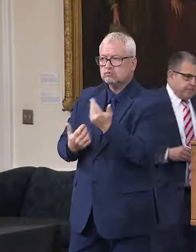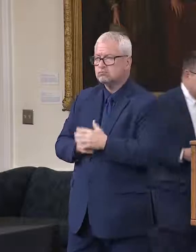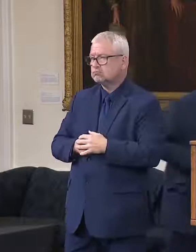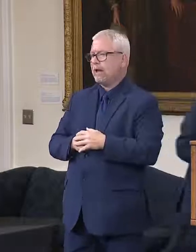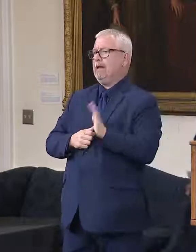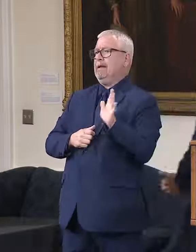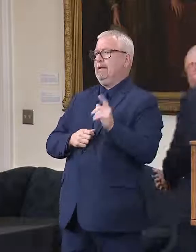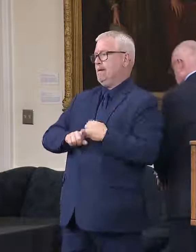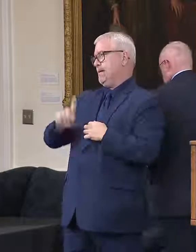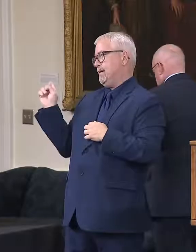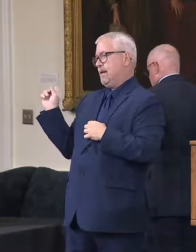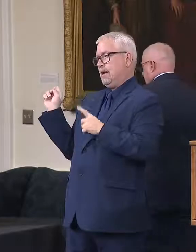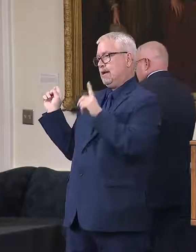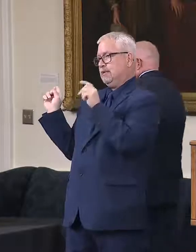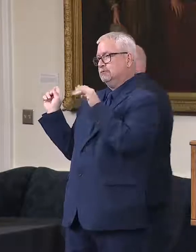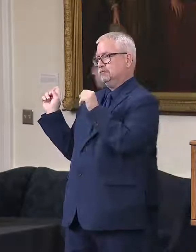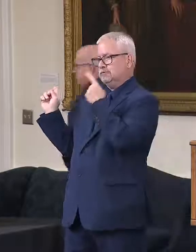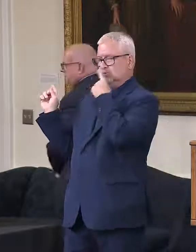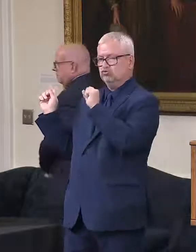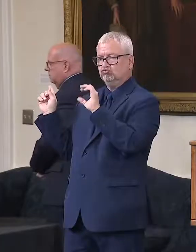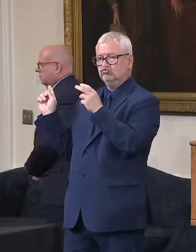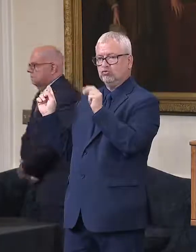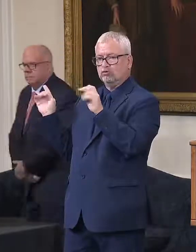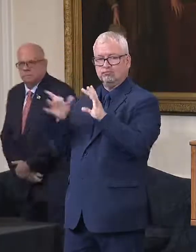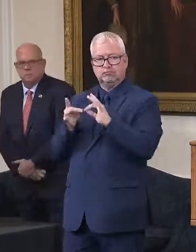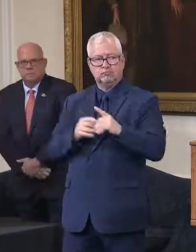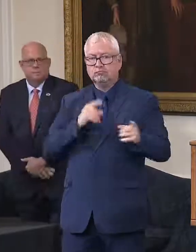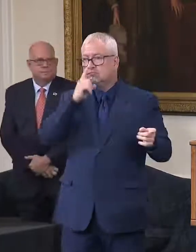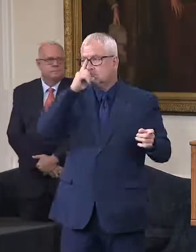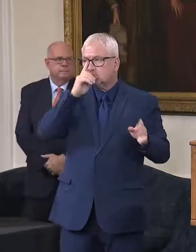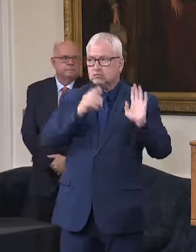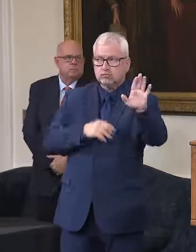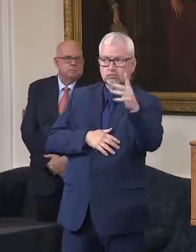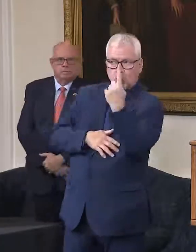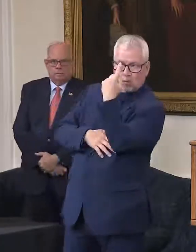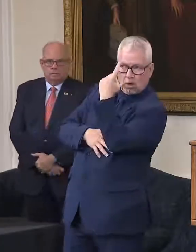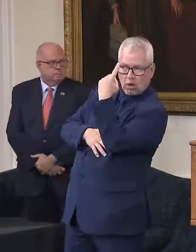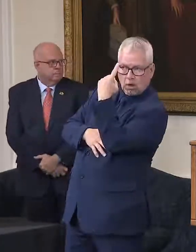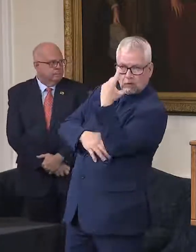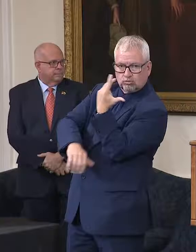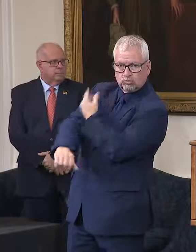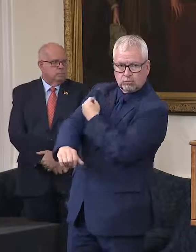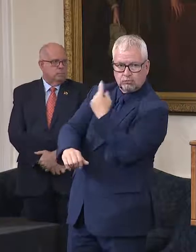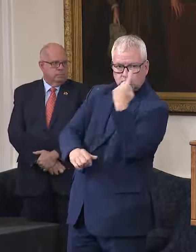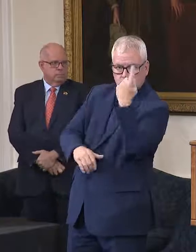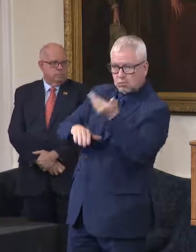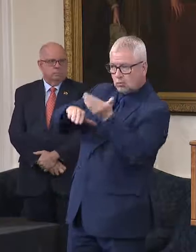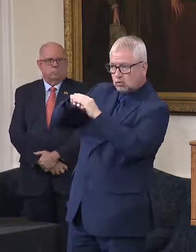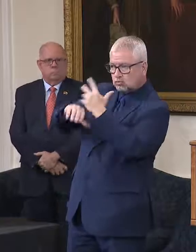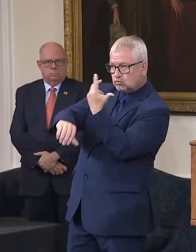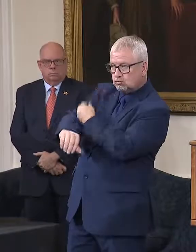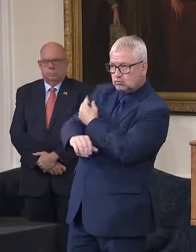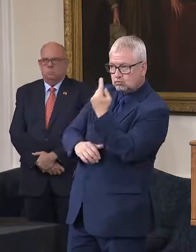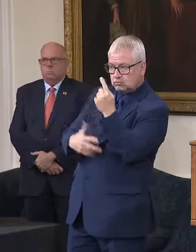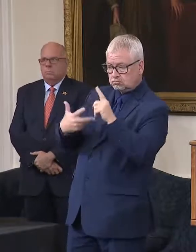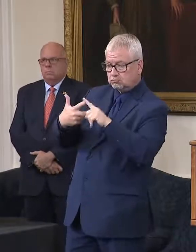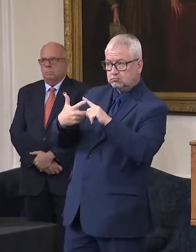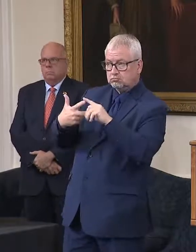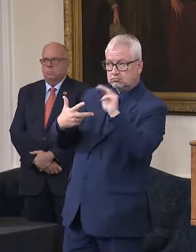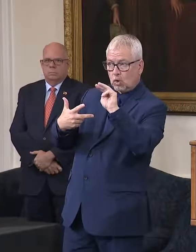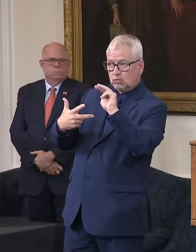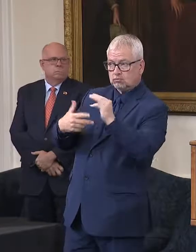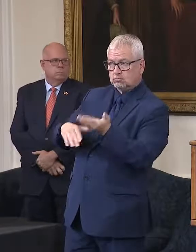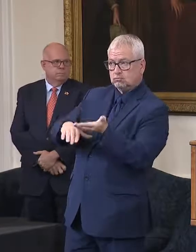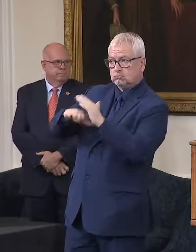guys. Yeah. It's a single dose, and the Moderna is half of what the original dose